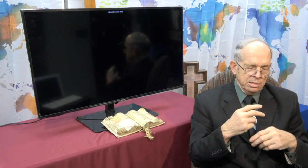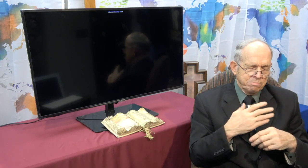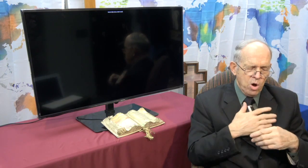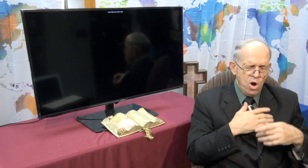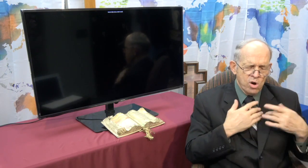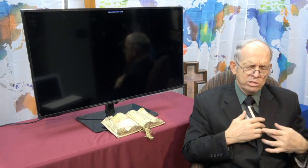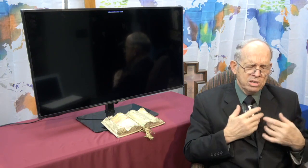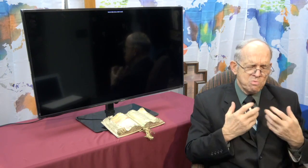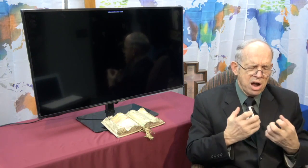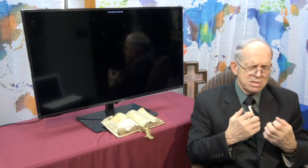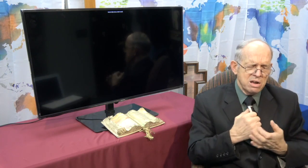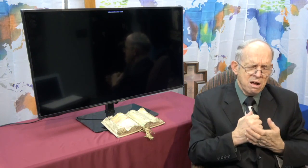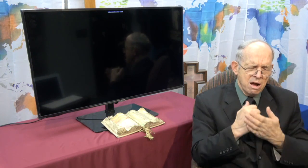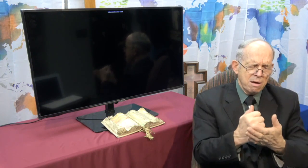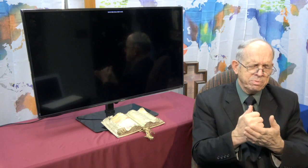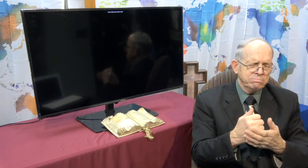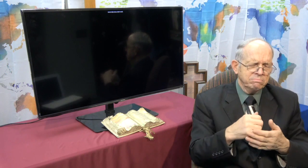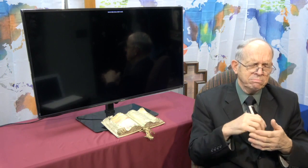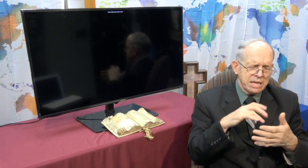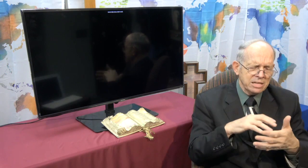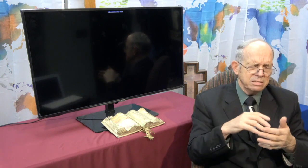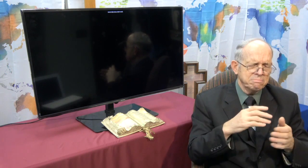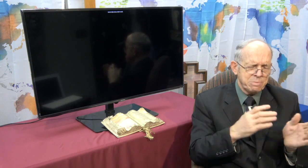My heart run up, study, prepare,